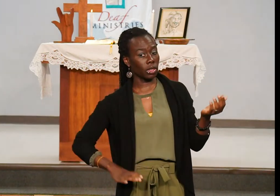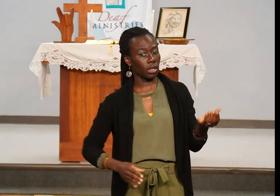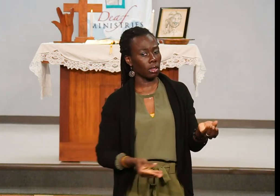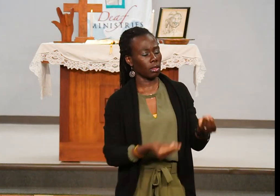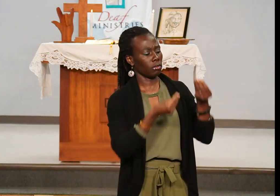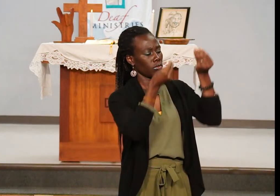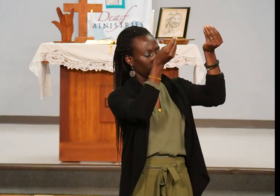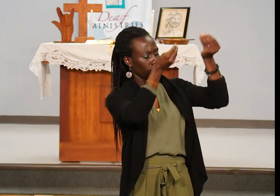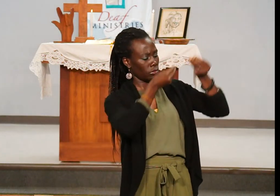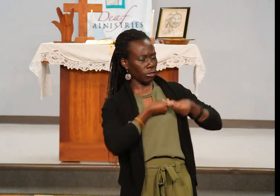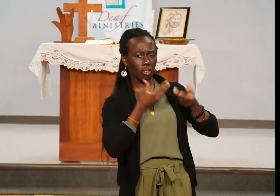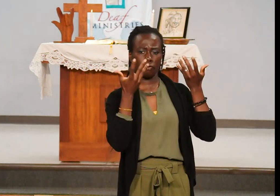Please copy me.